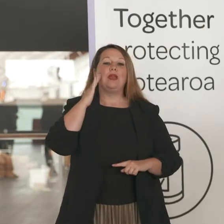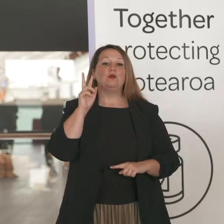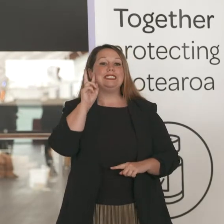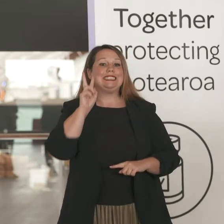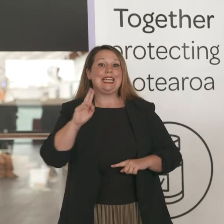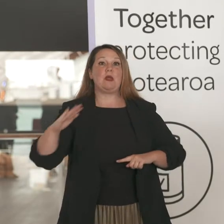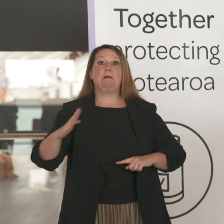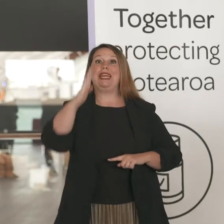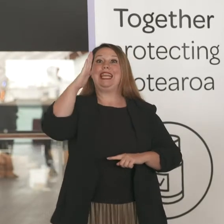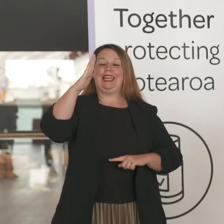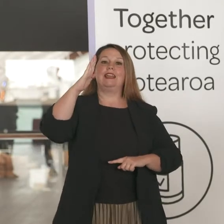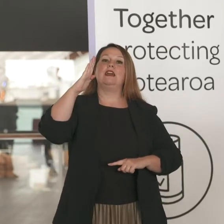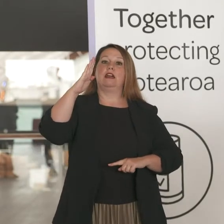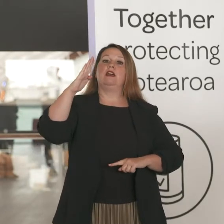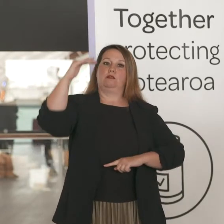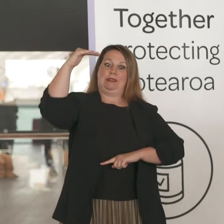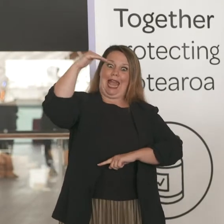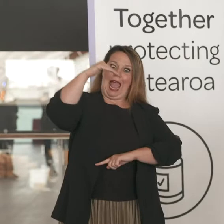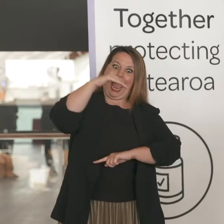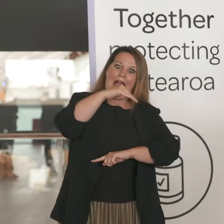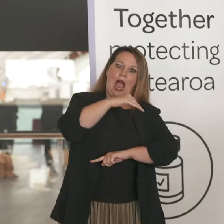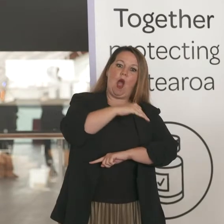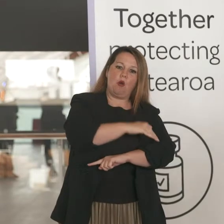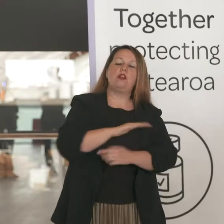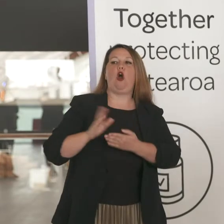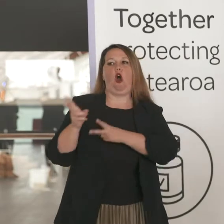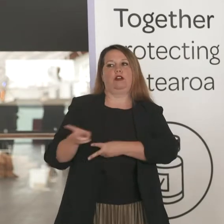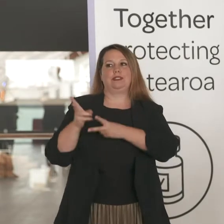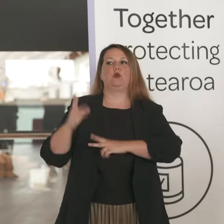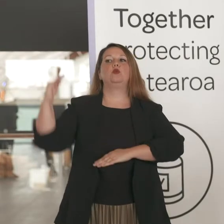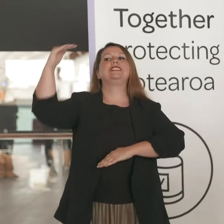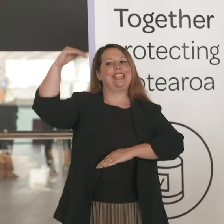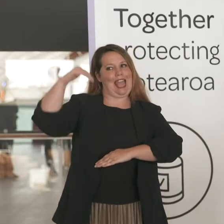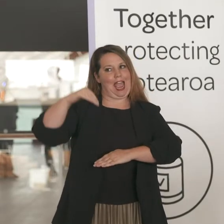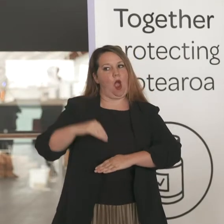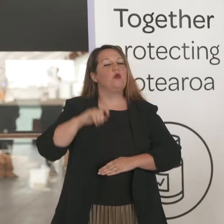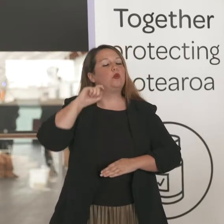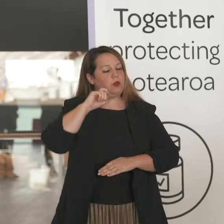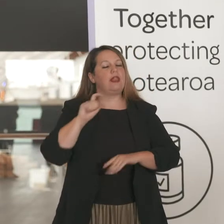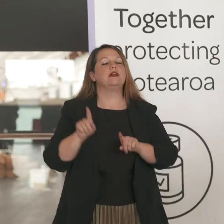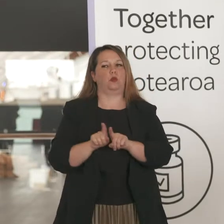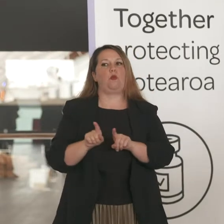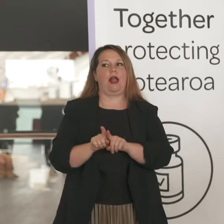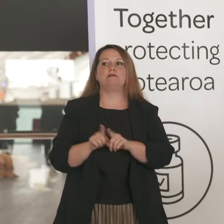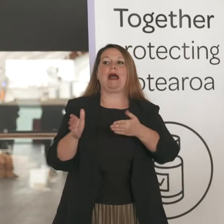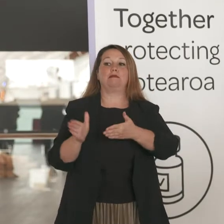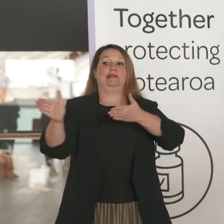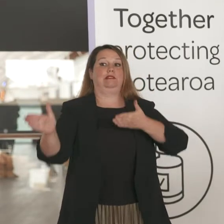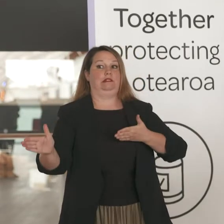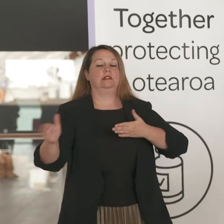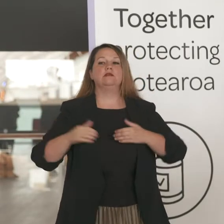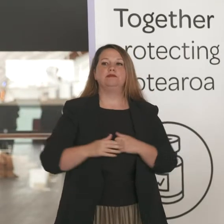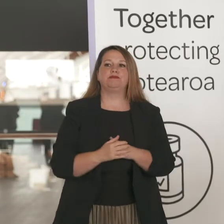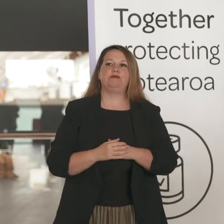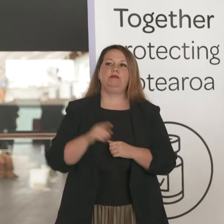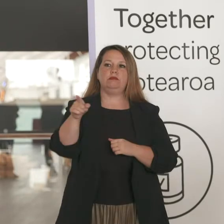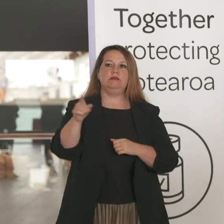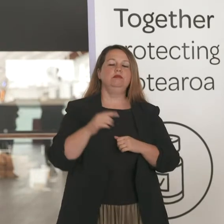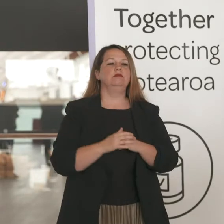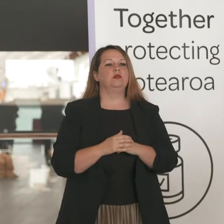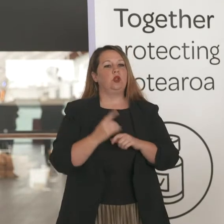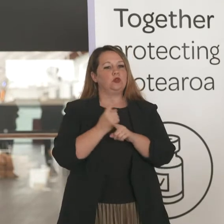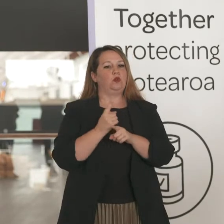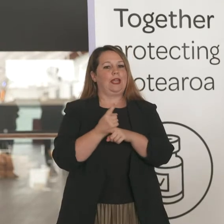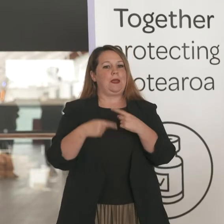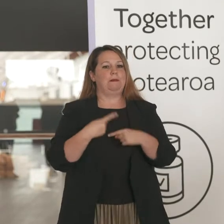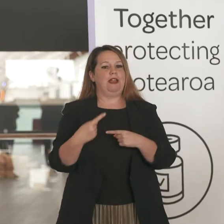One more question? Well, we've seen child vaccinations go off score essentially over the last couple